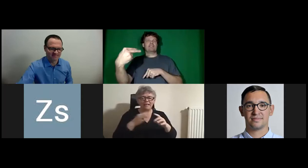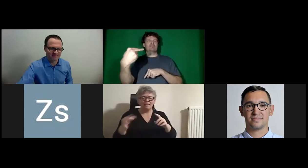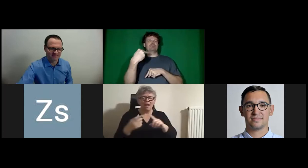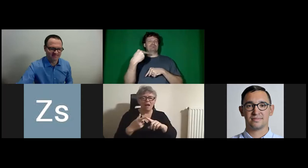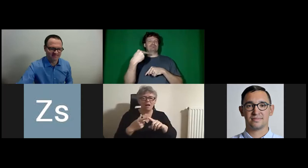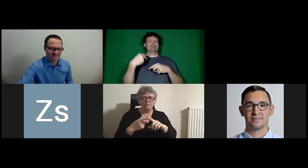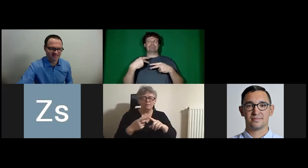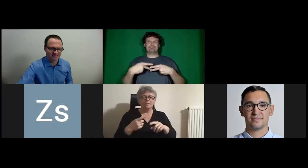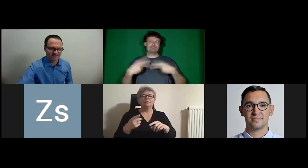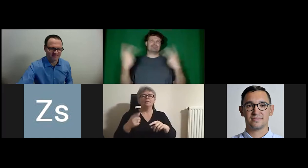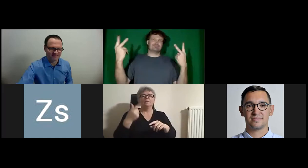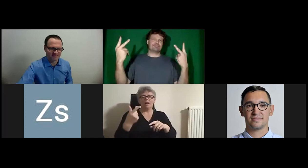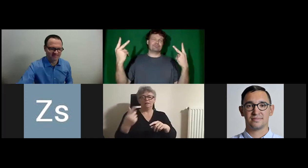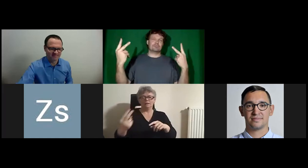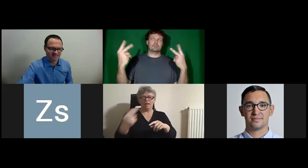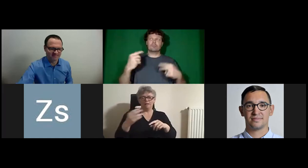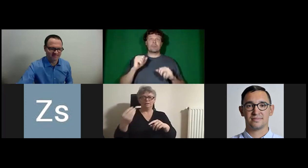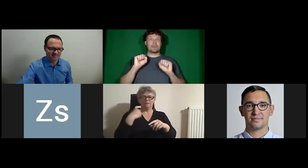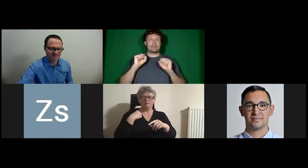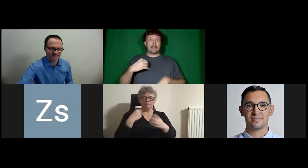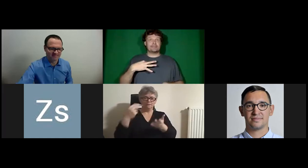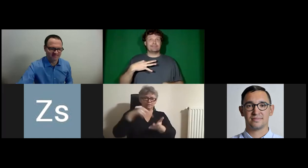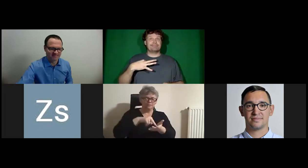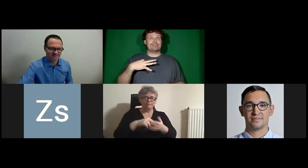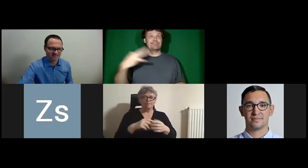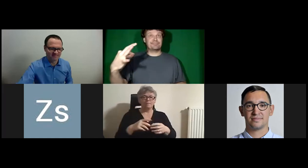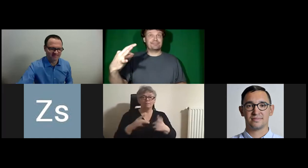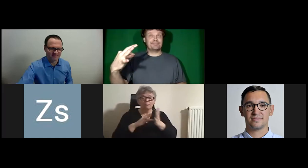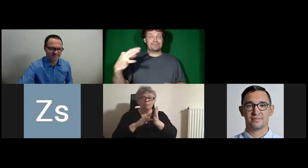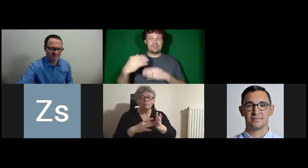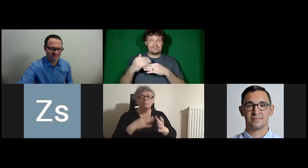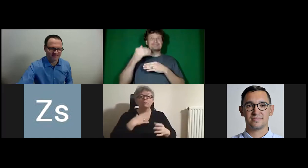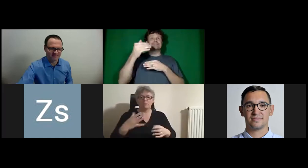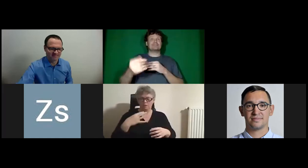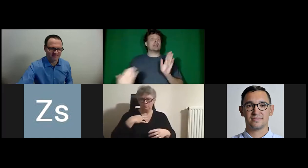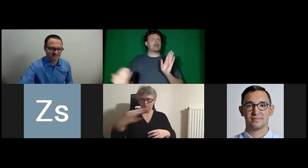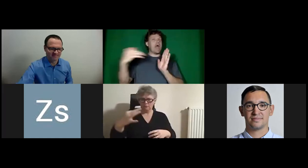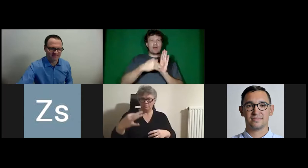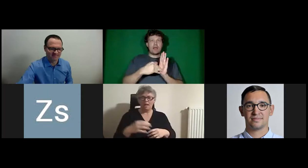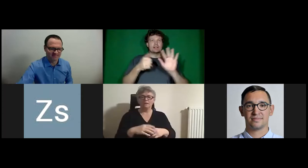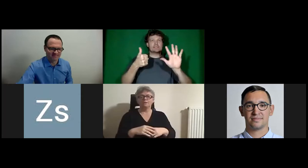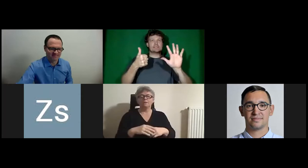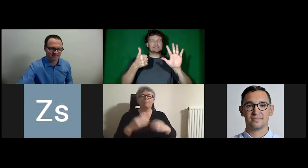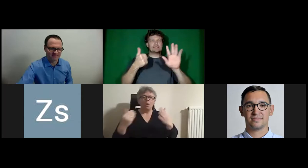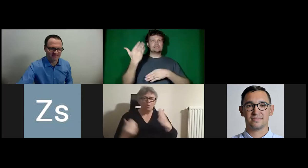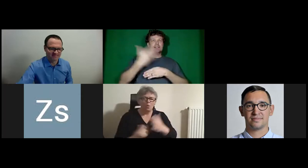And again, the seventh day, I would have to go on TV live.